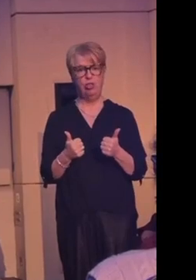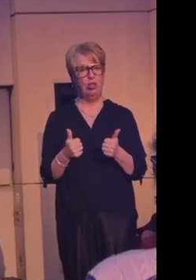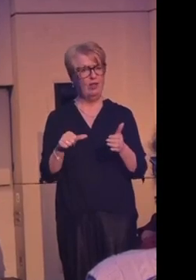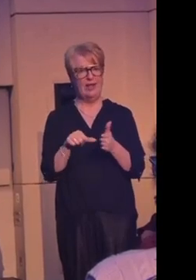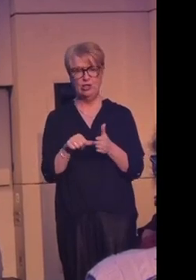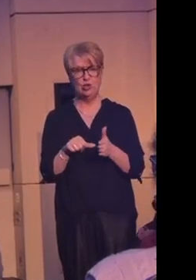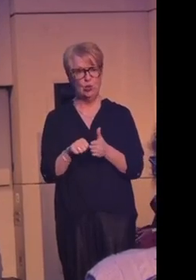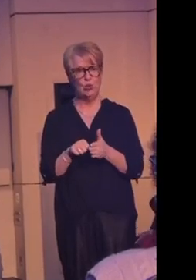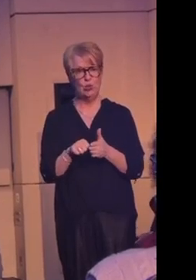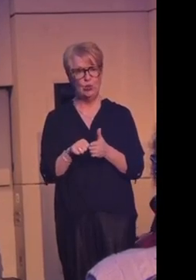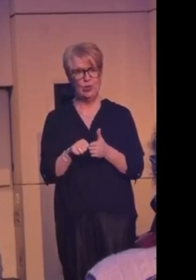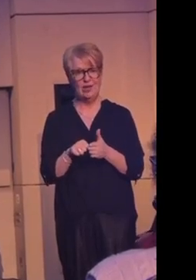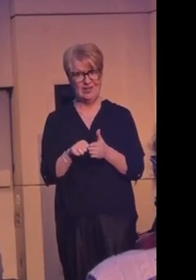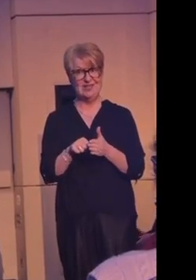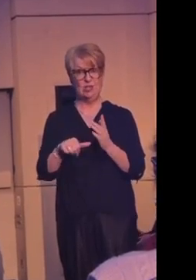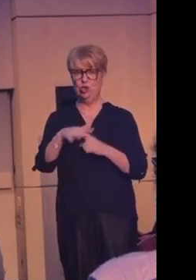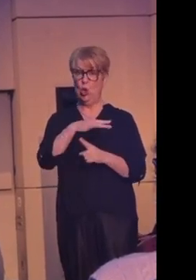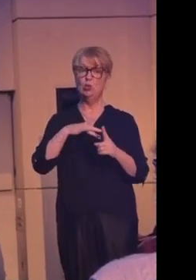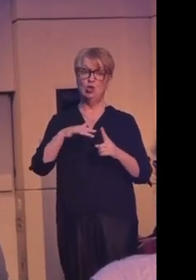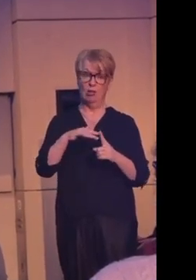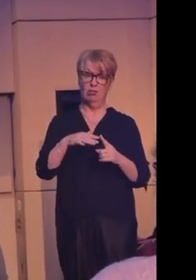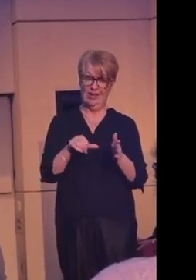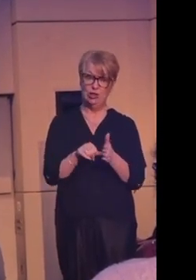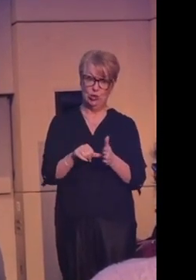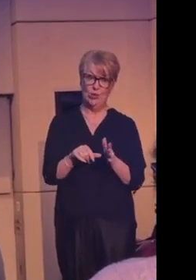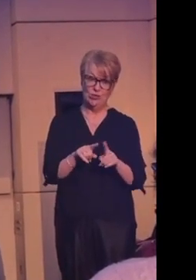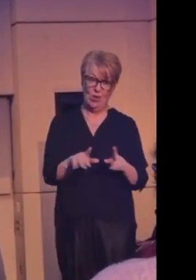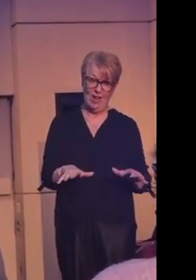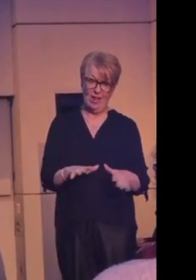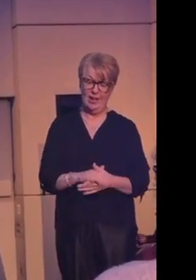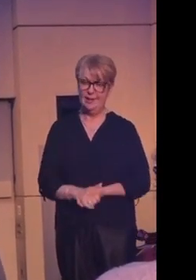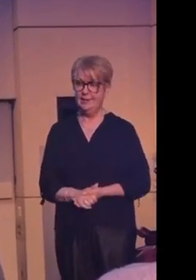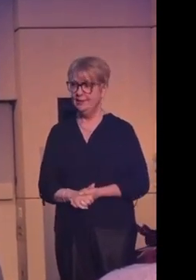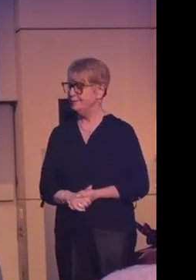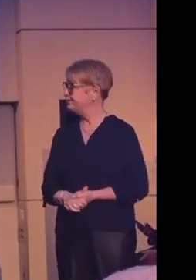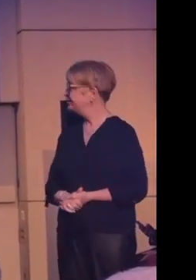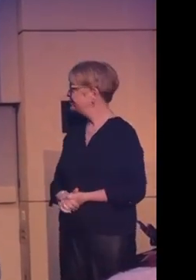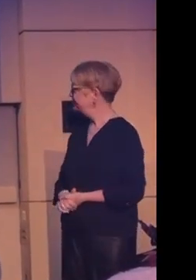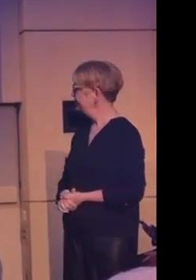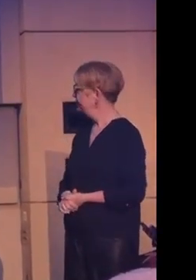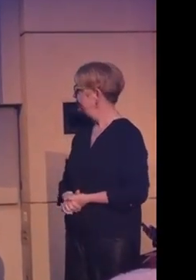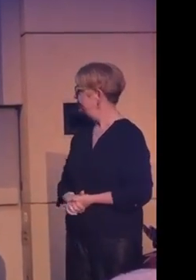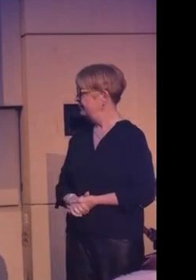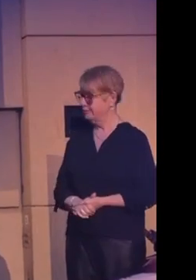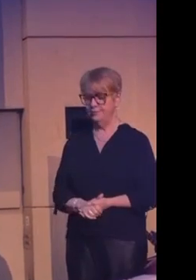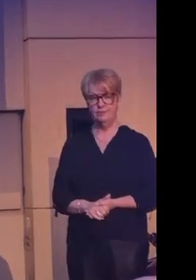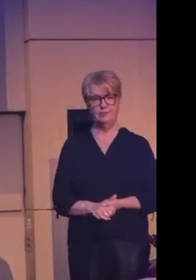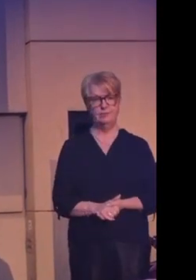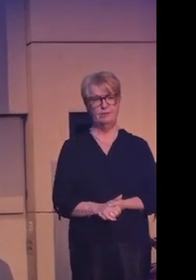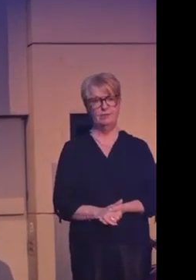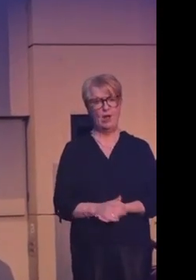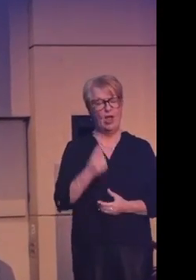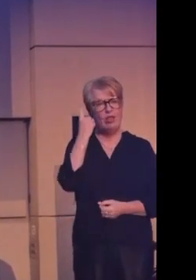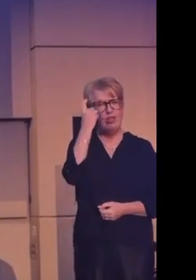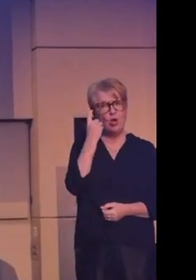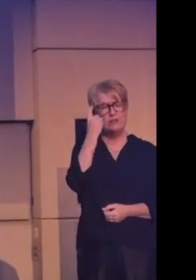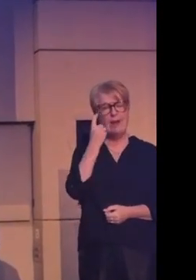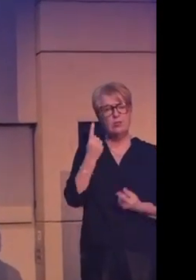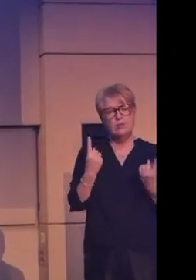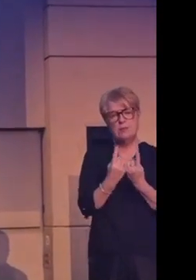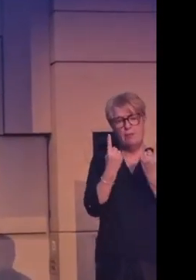And if you would indulge me for 1 second, I've thought of a potential something for all of us to work